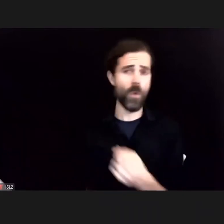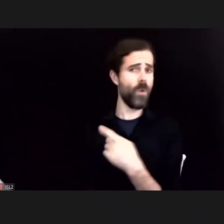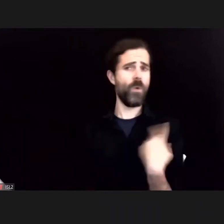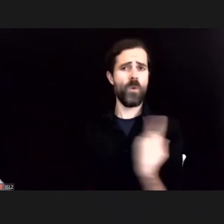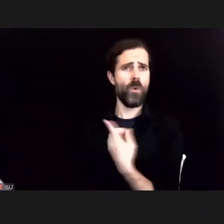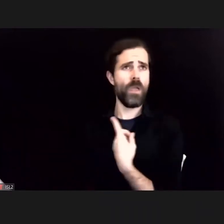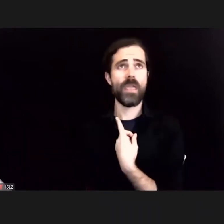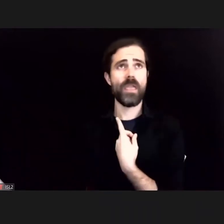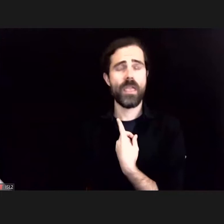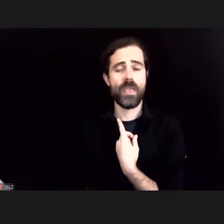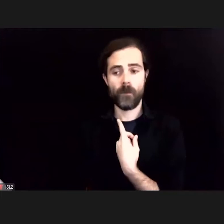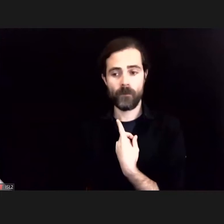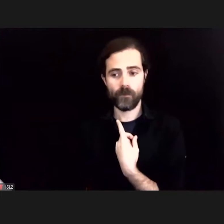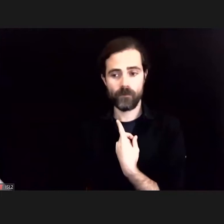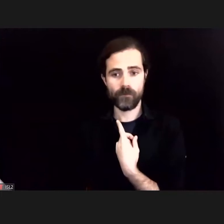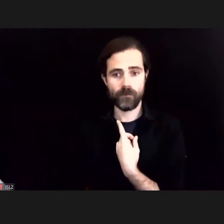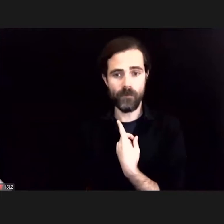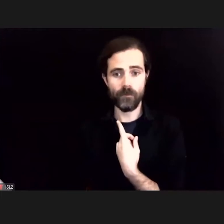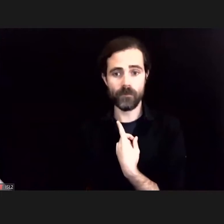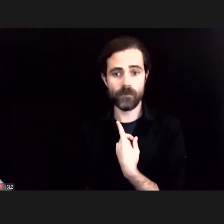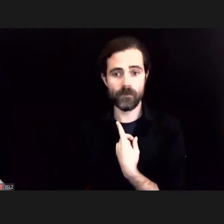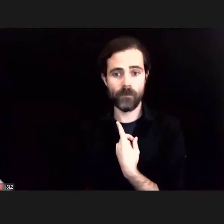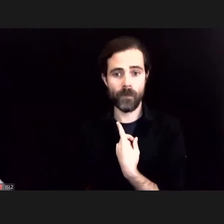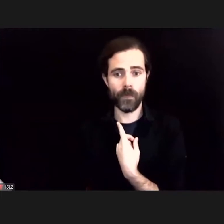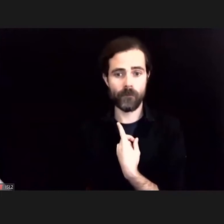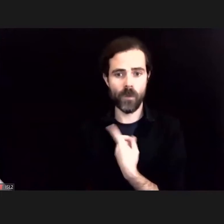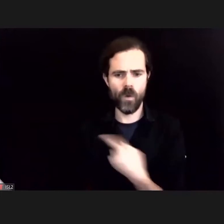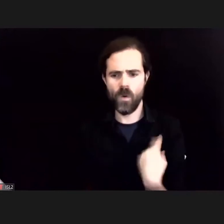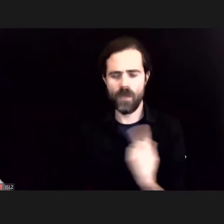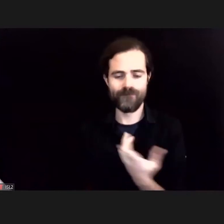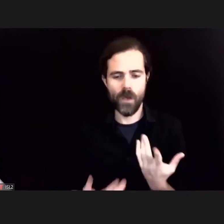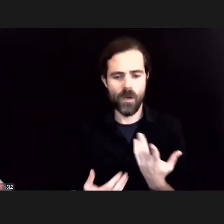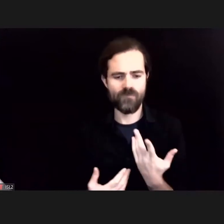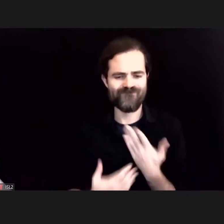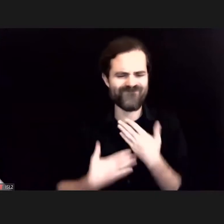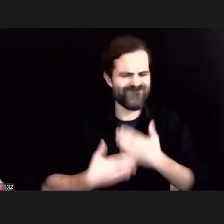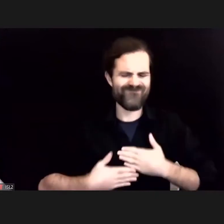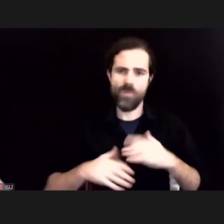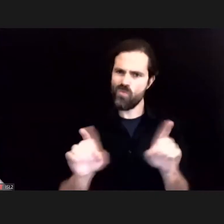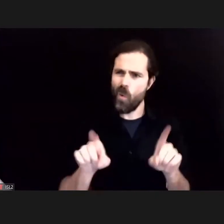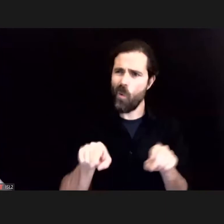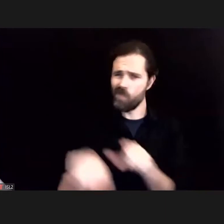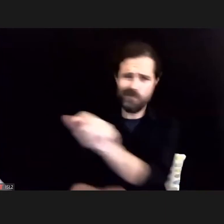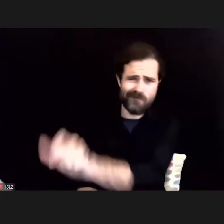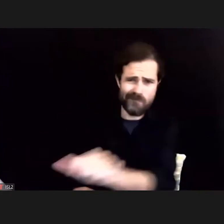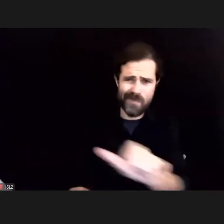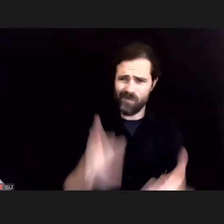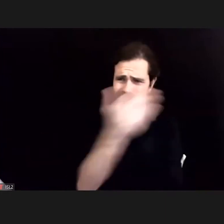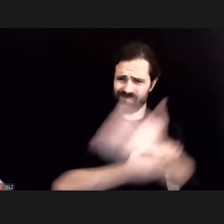create an extra barrier for people with disabilities or other people at risk of exclusion.